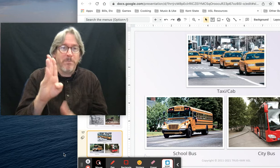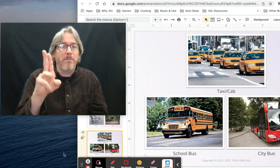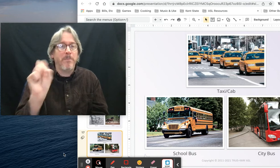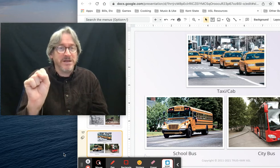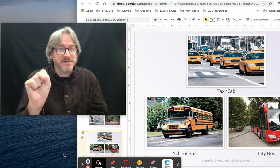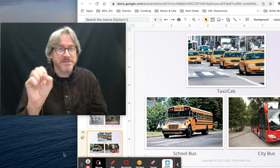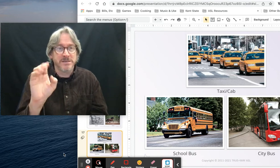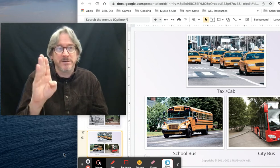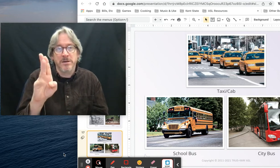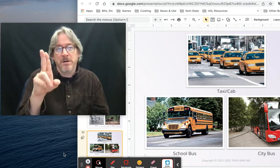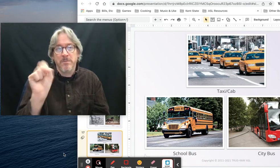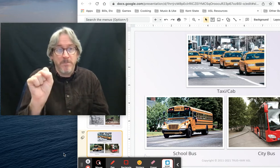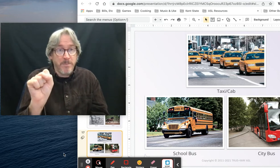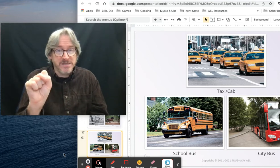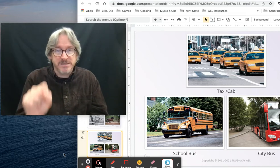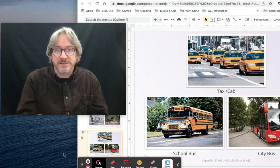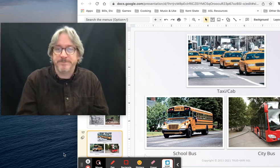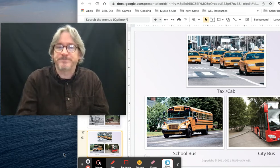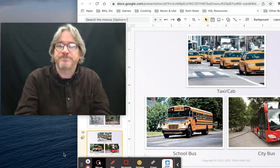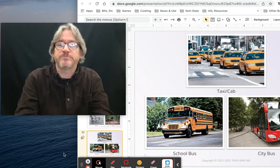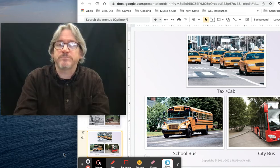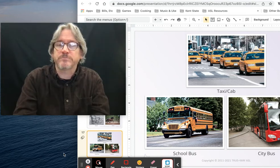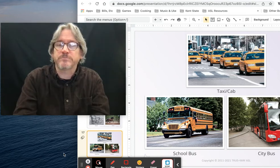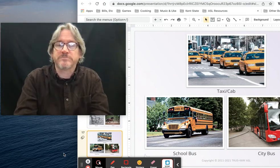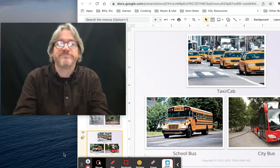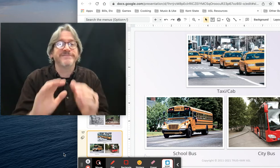school bus,